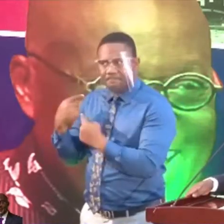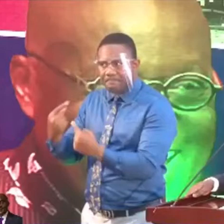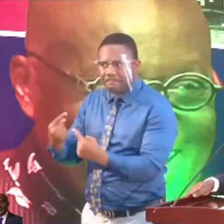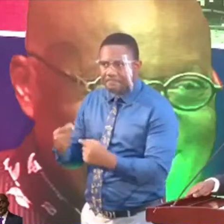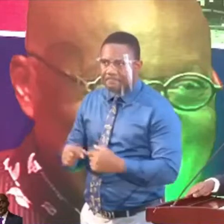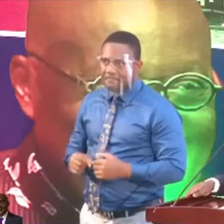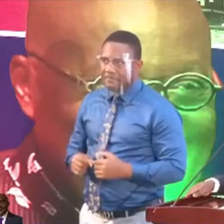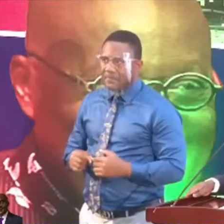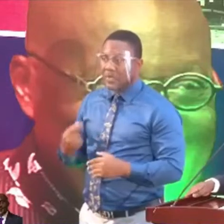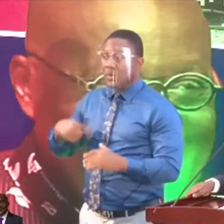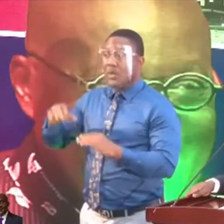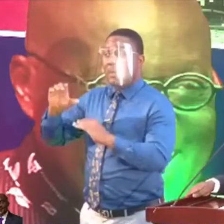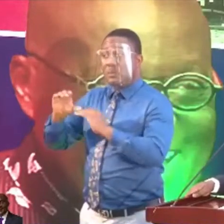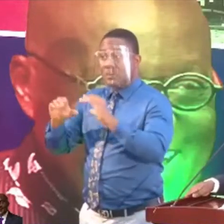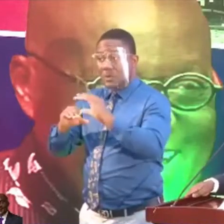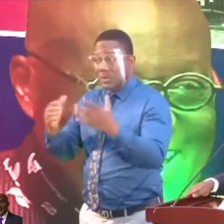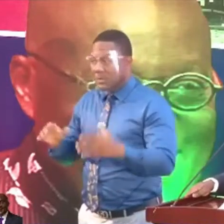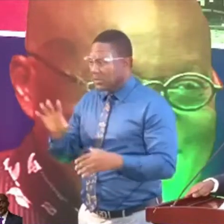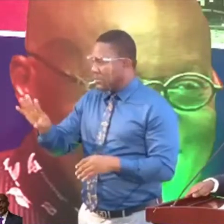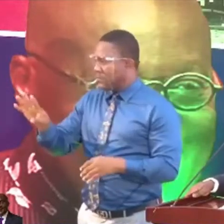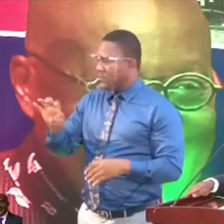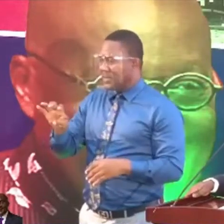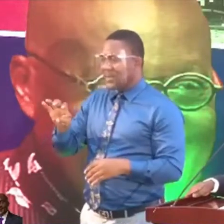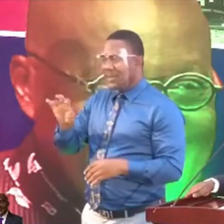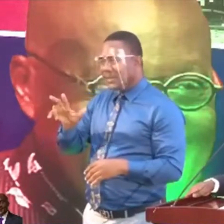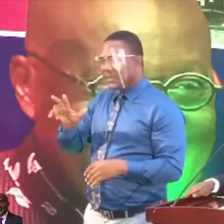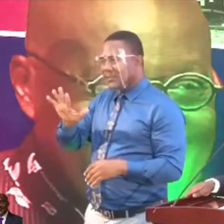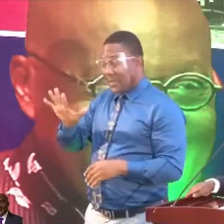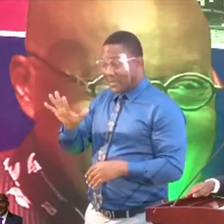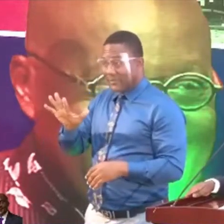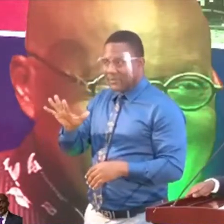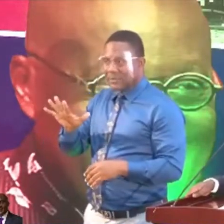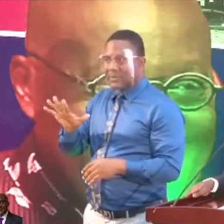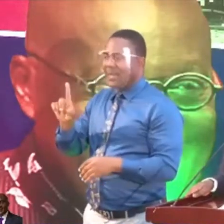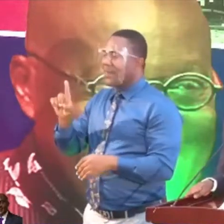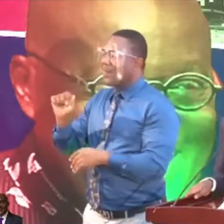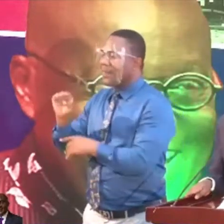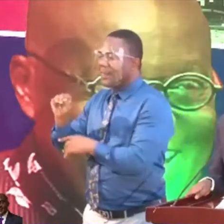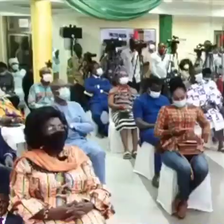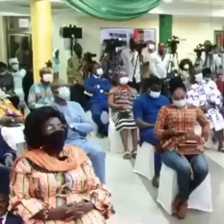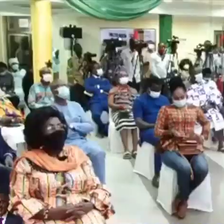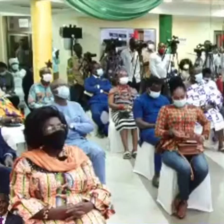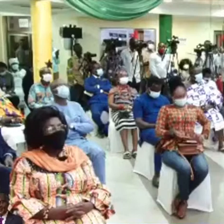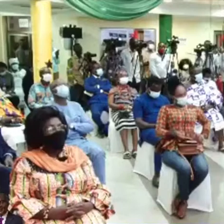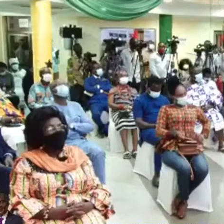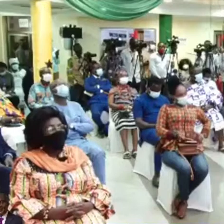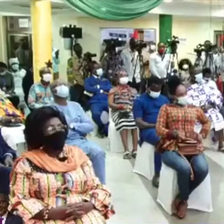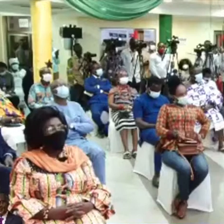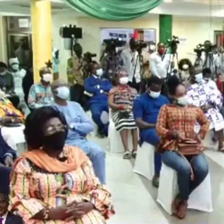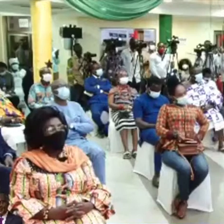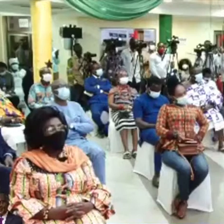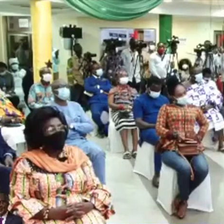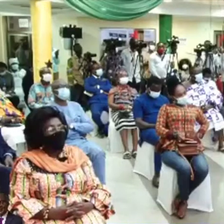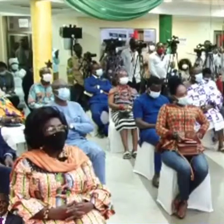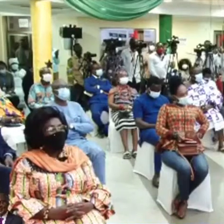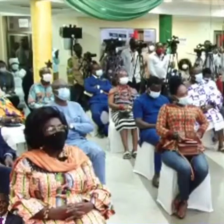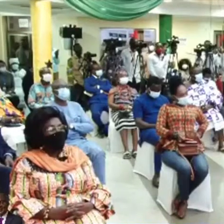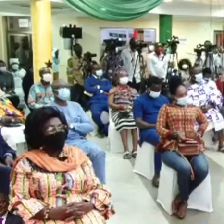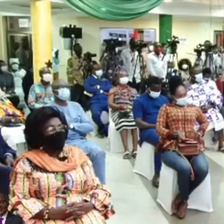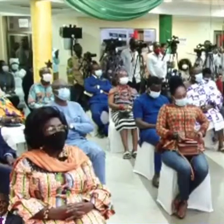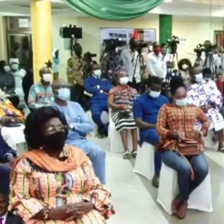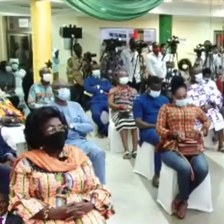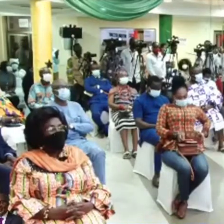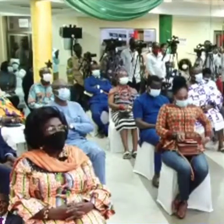have constructed 435 dams, 372 have been completed, and 63